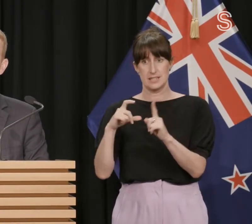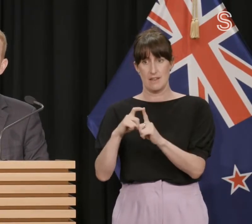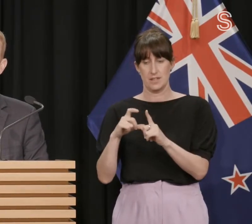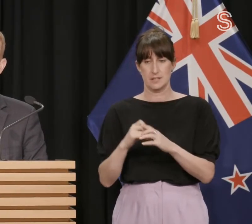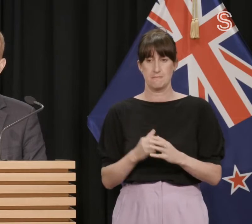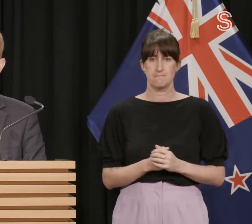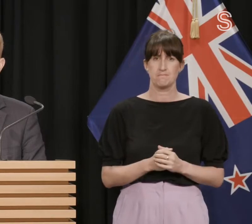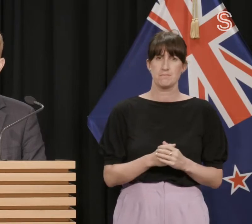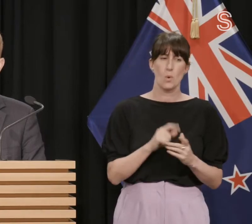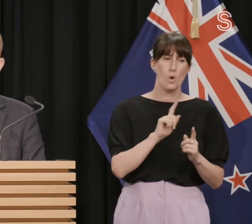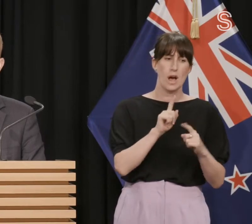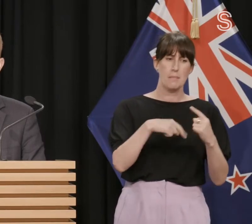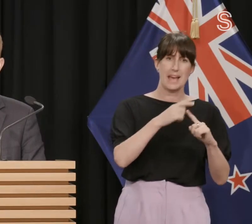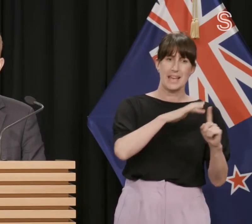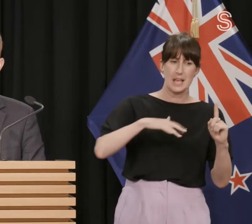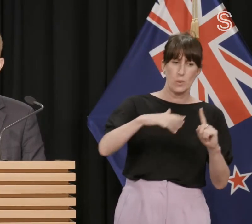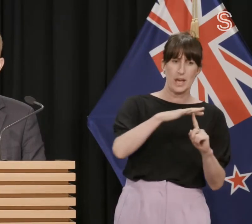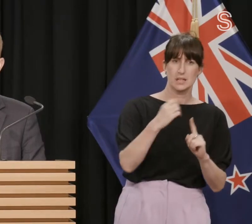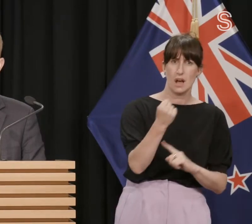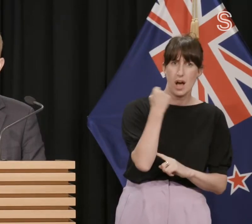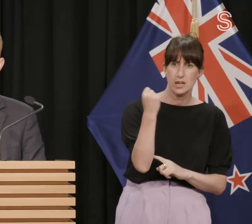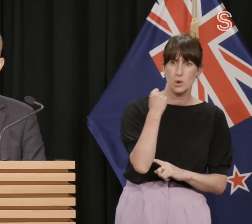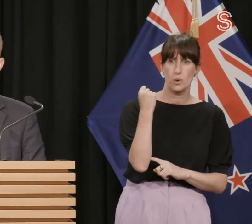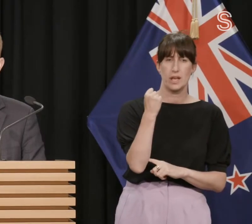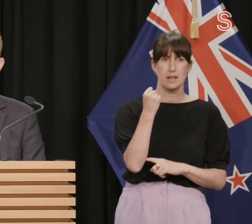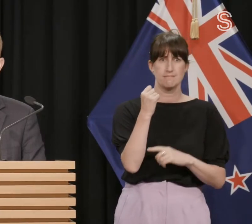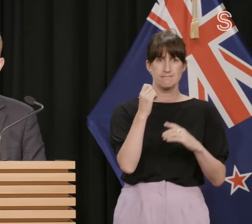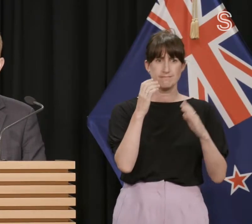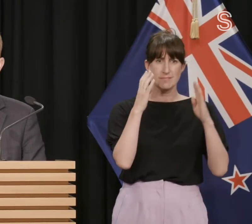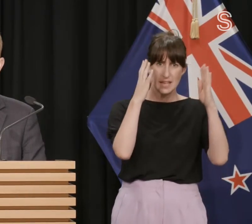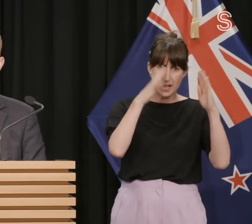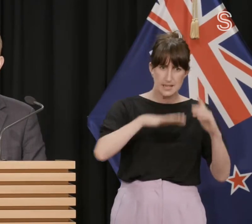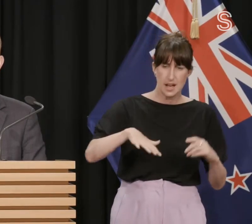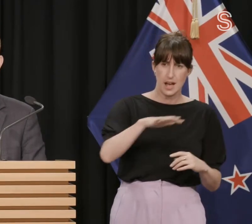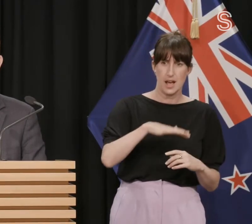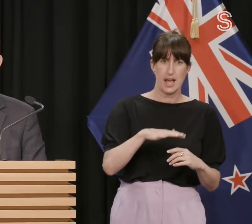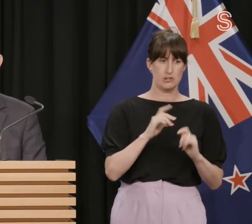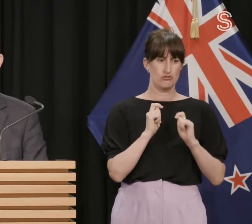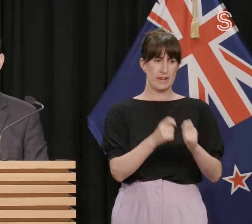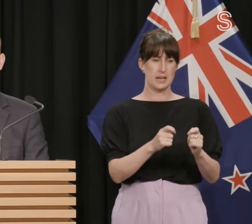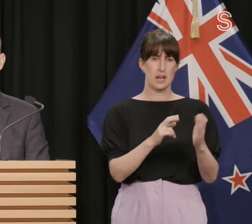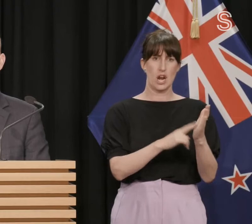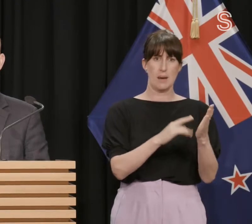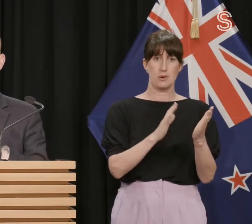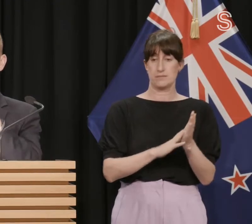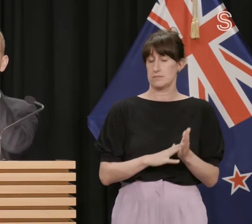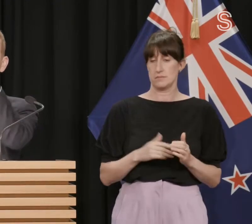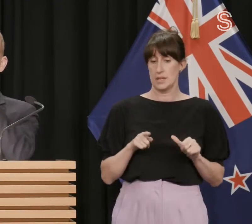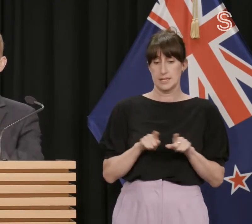Tainui Waikato and the Kingitanga and the treatment of Nanaia Maruta then? It's the same answer.